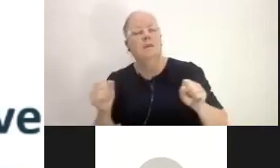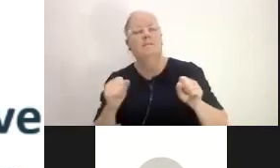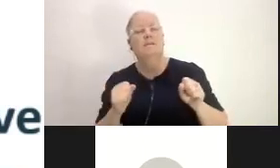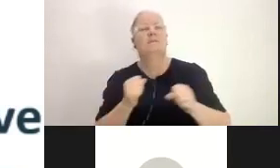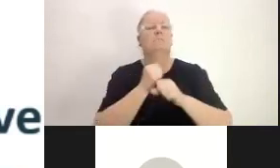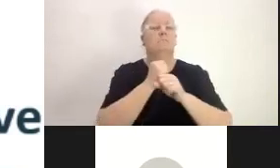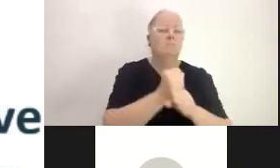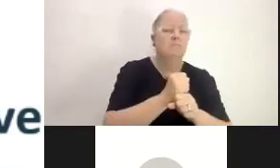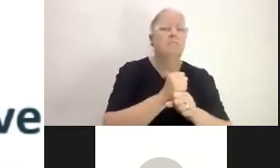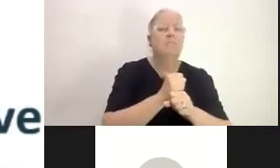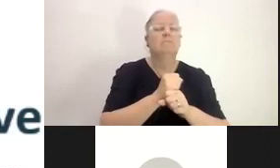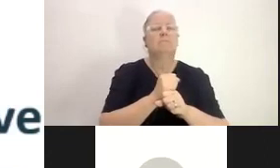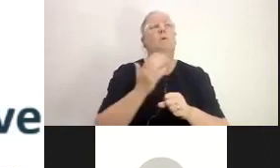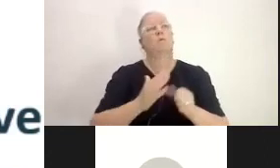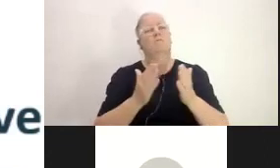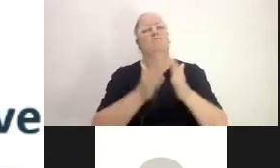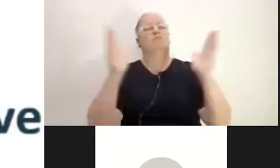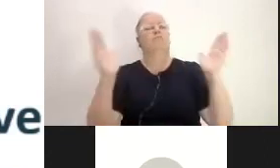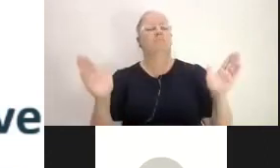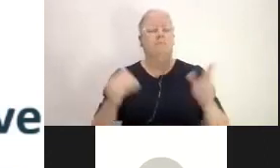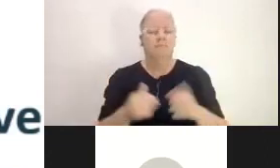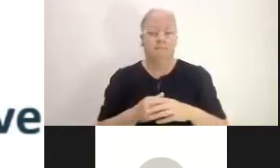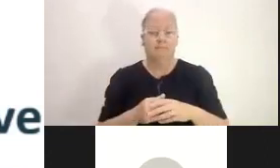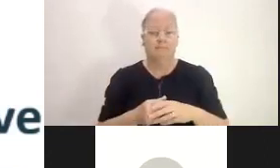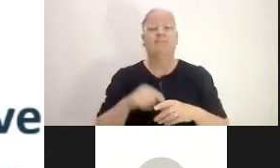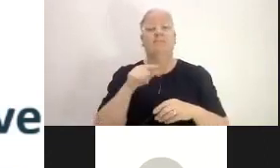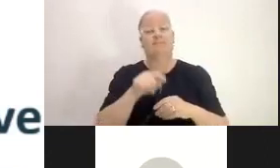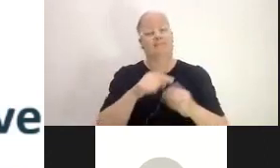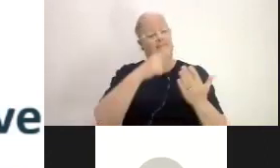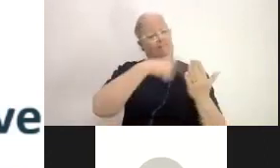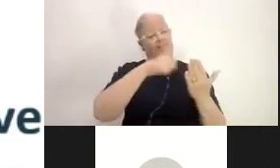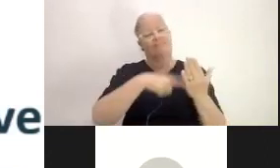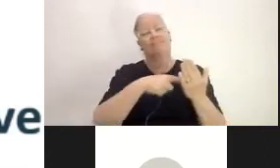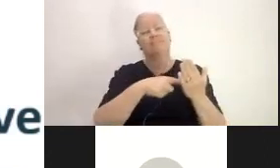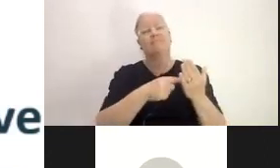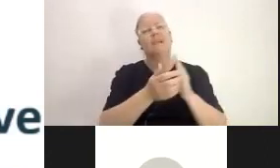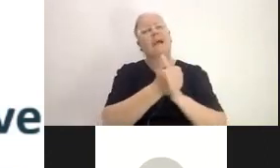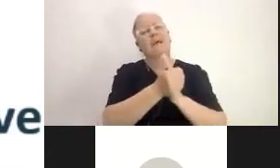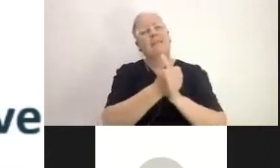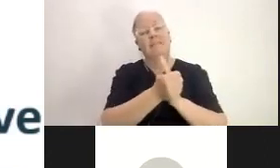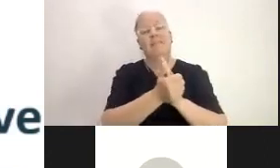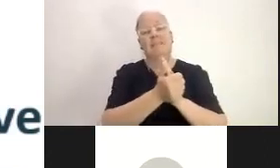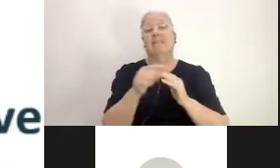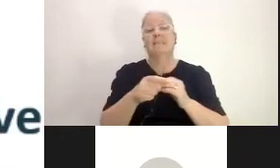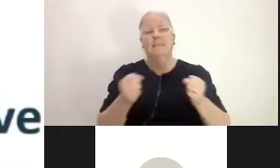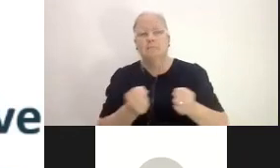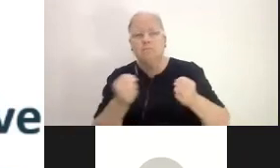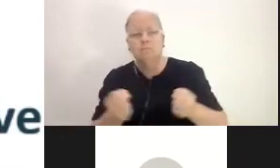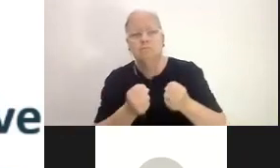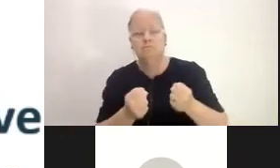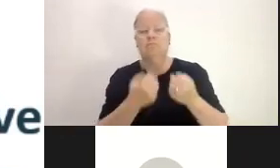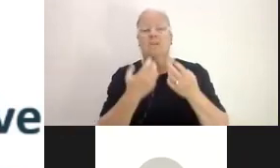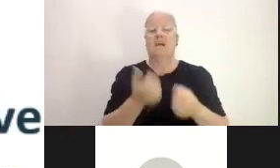collaborate. The action step guidance is also available on the website, and also